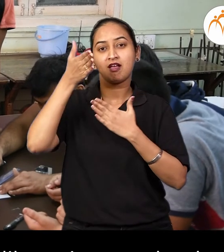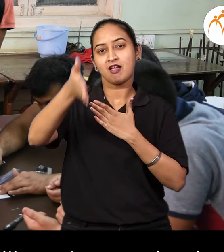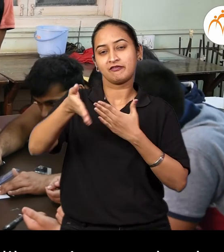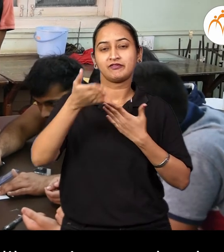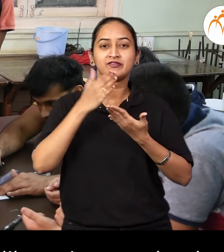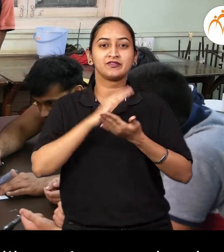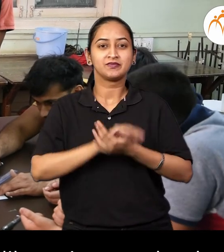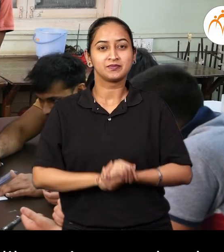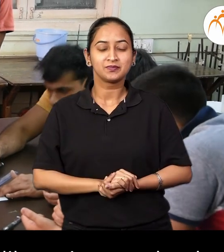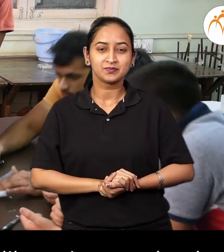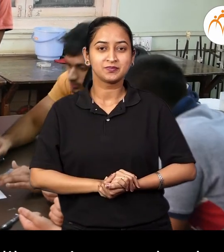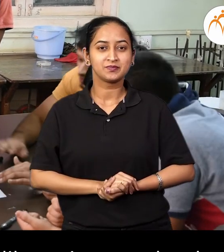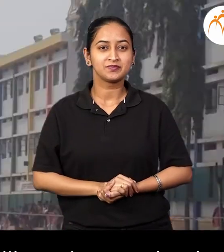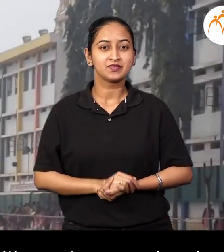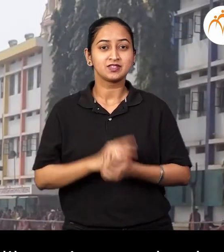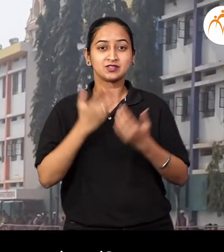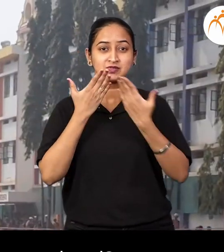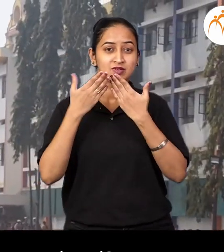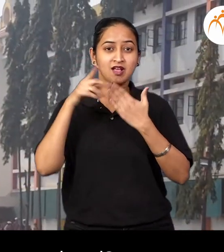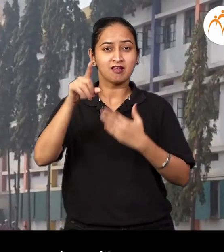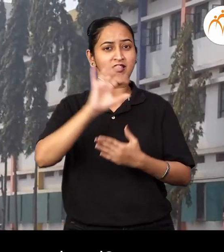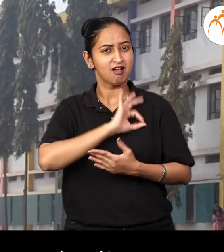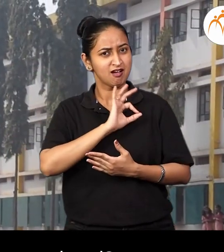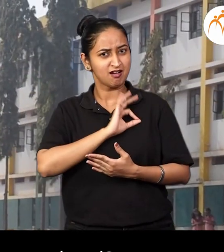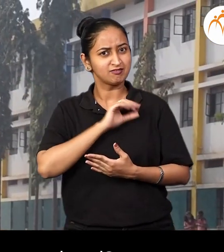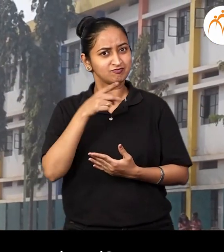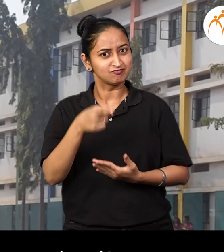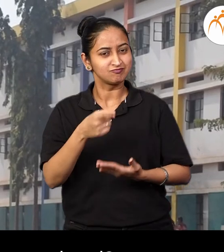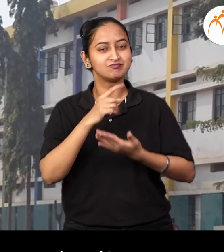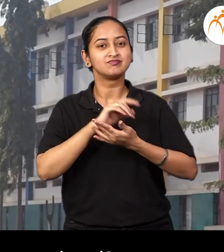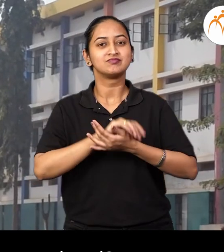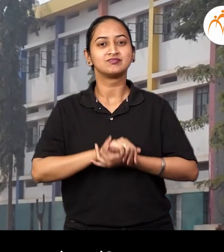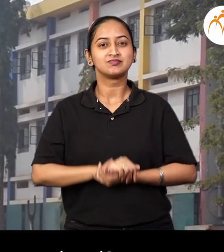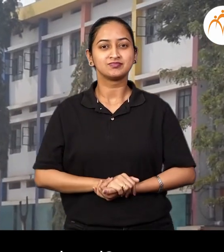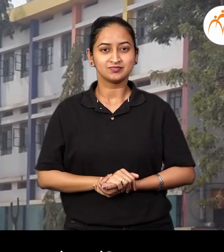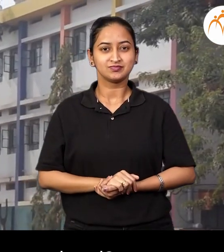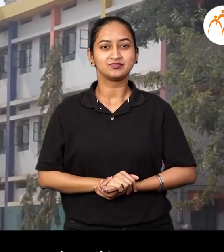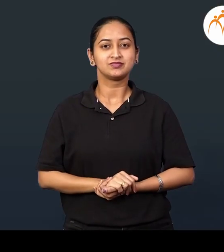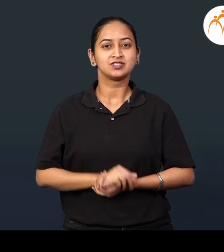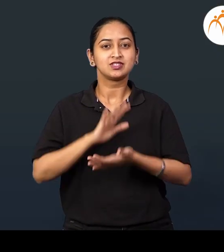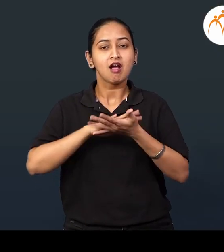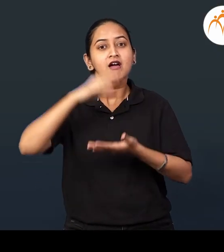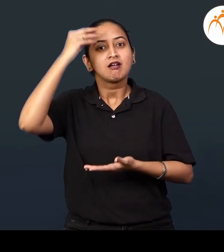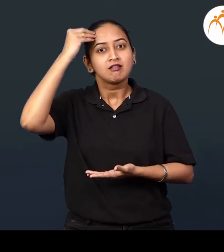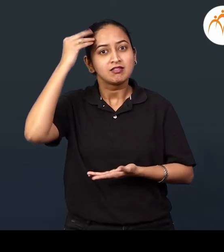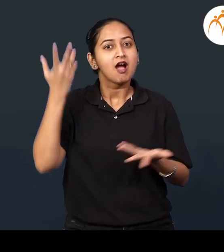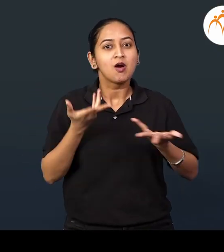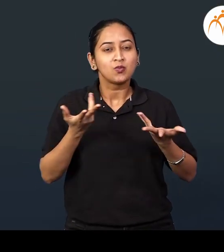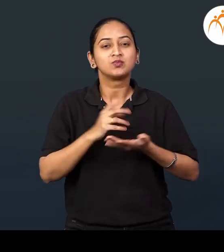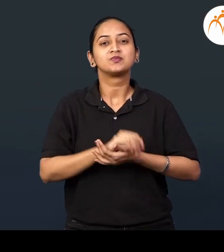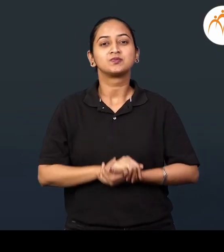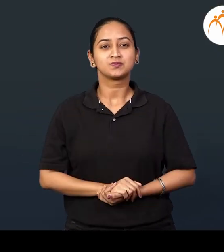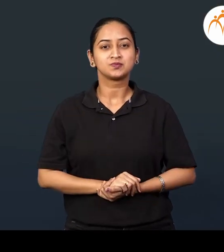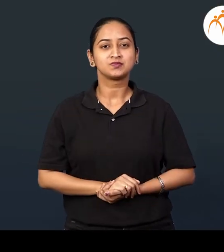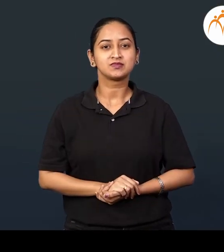going to school. Do you like your school? What did